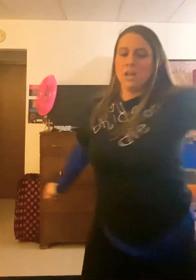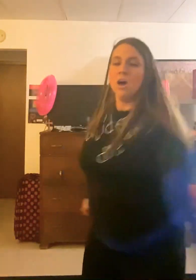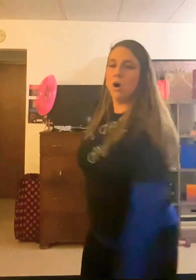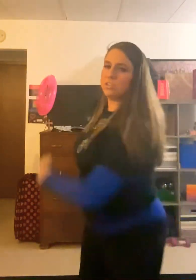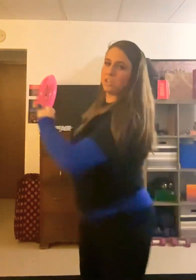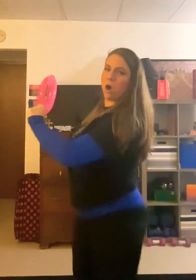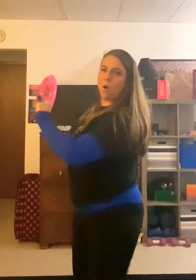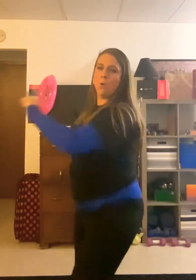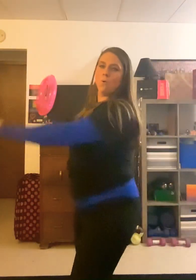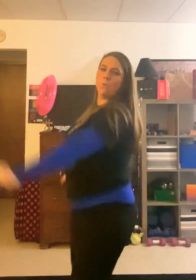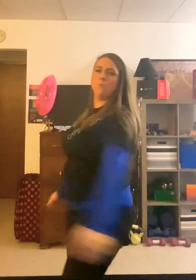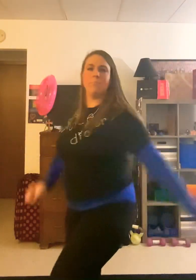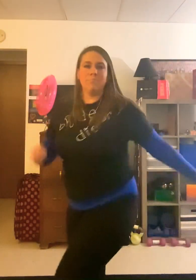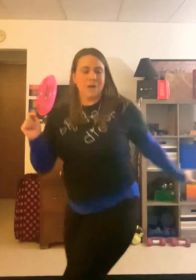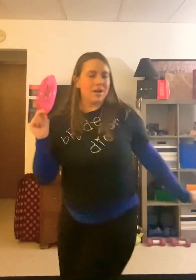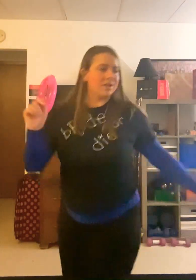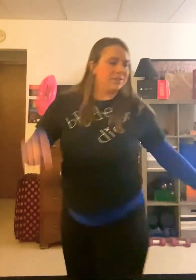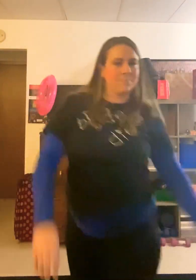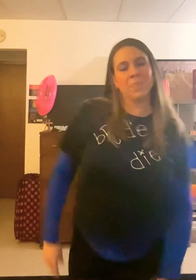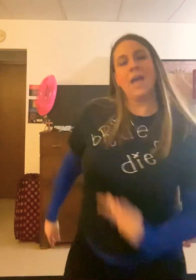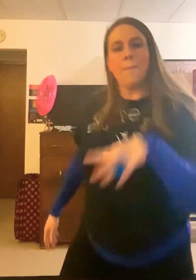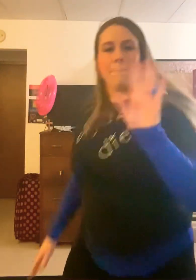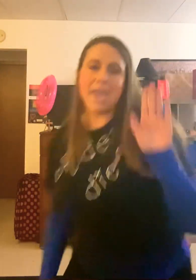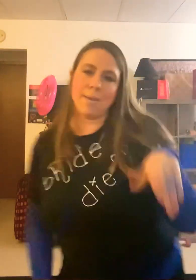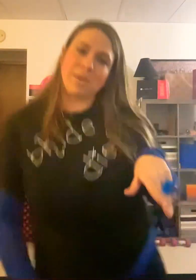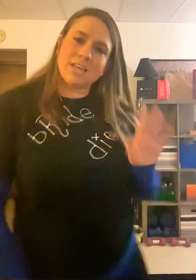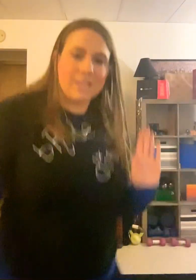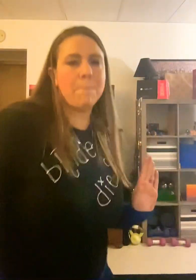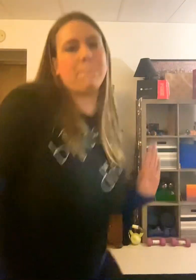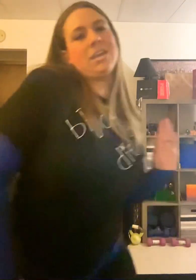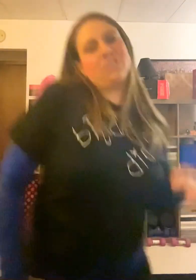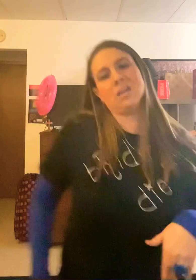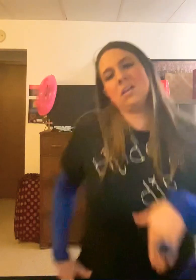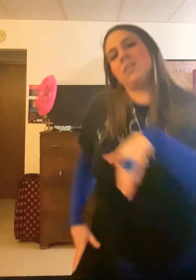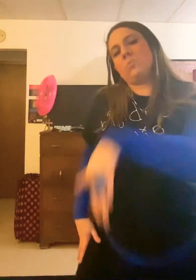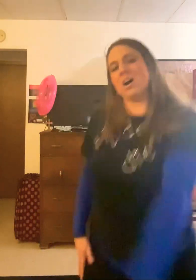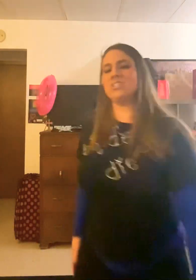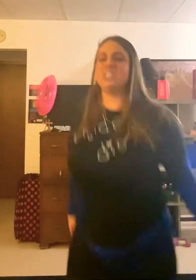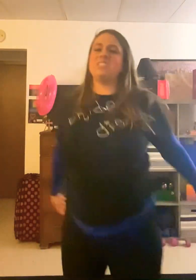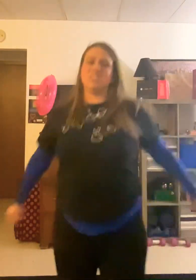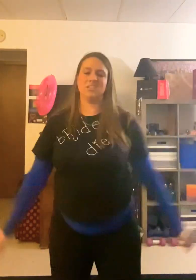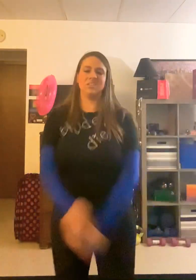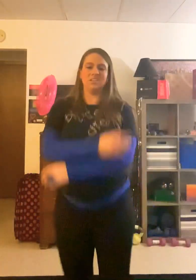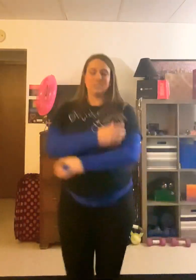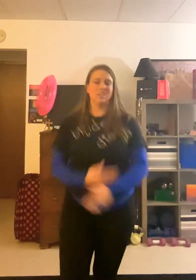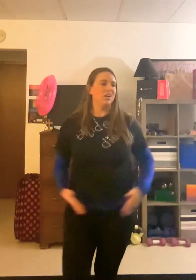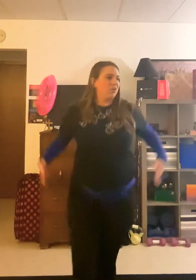Seattle or Tacoma, maybe Olympia, Washington.